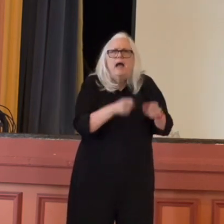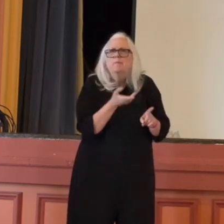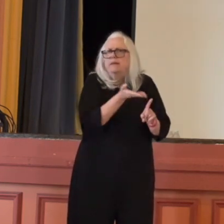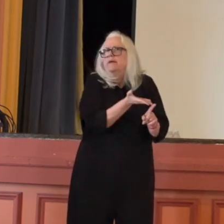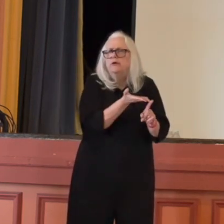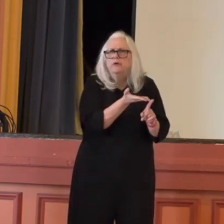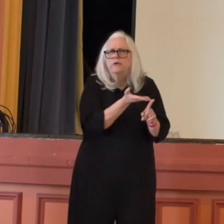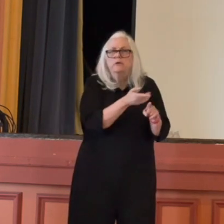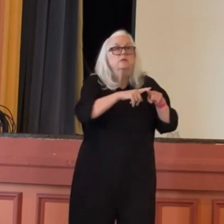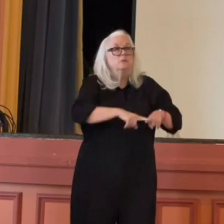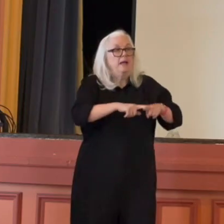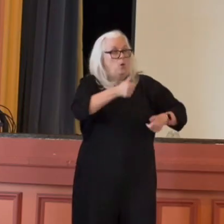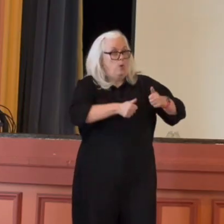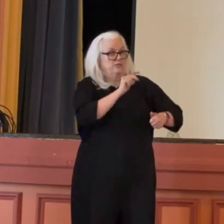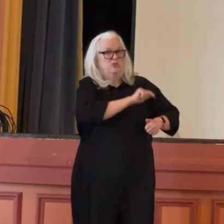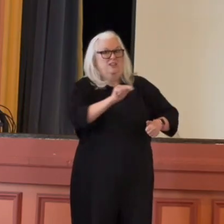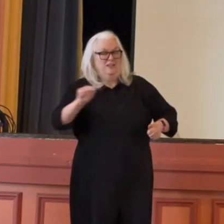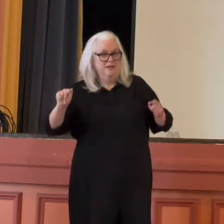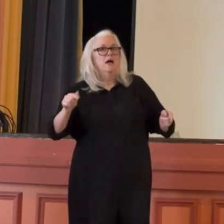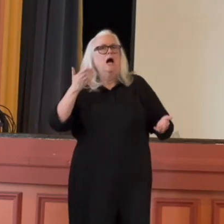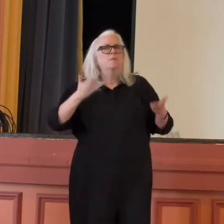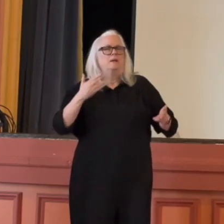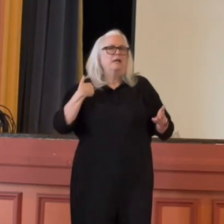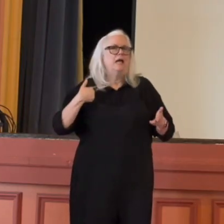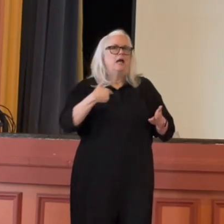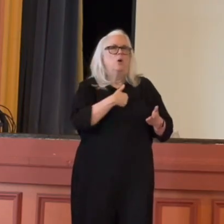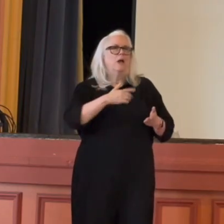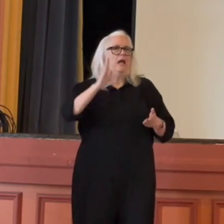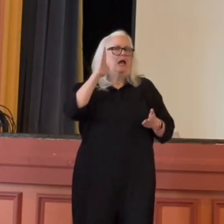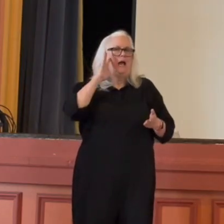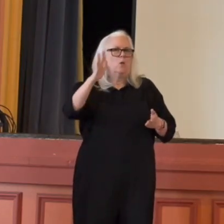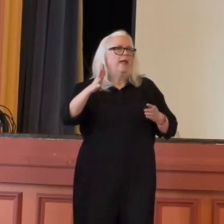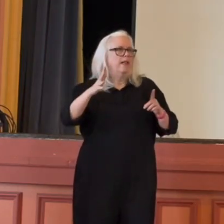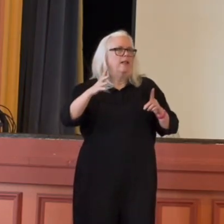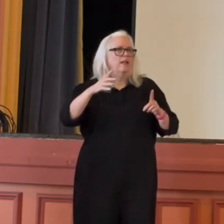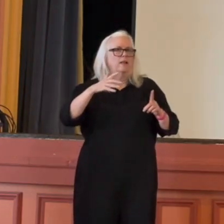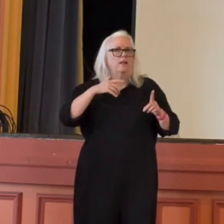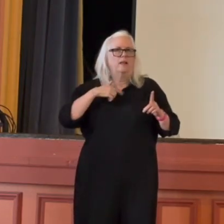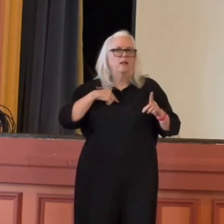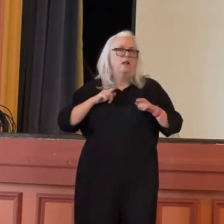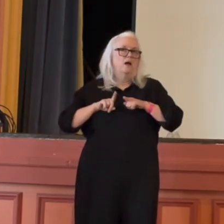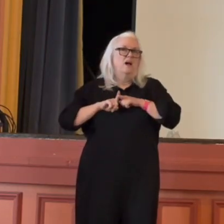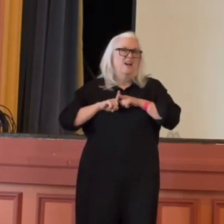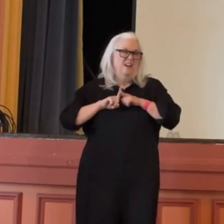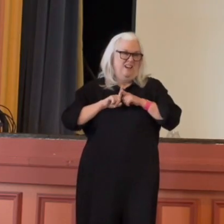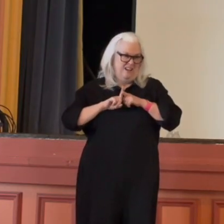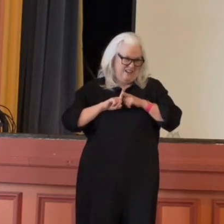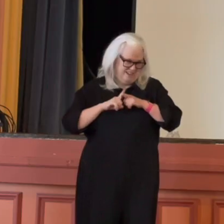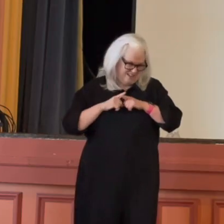we may go out significantly into contaminated areas that we do not need to excavate for